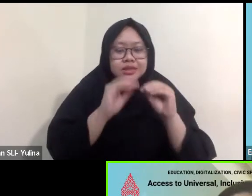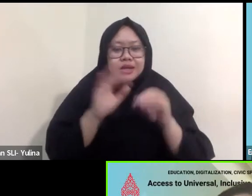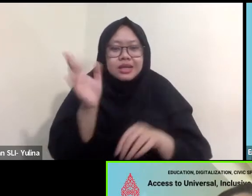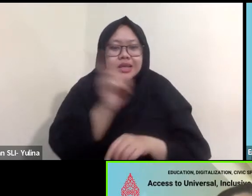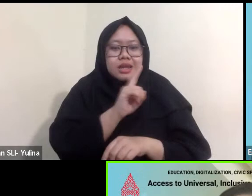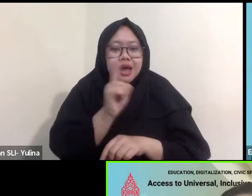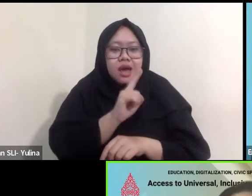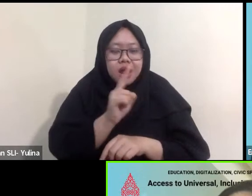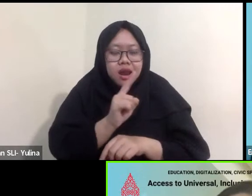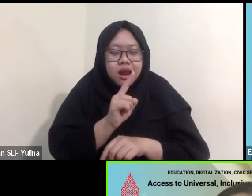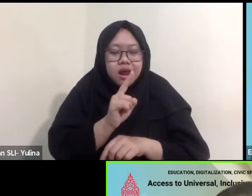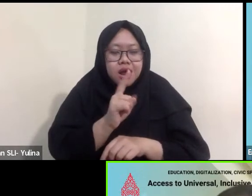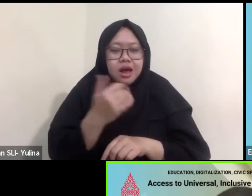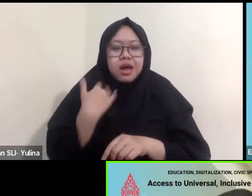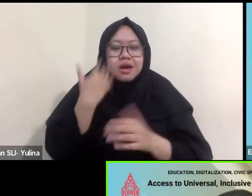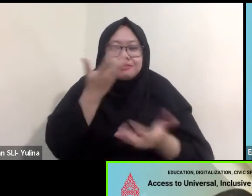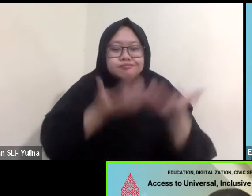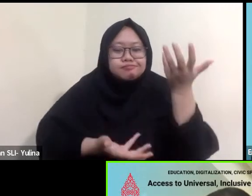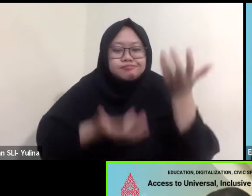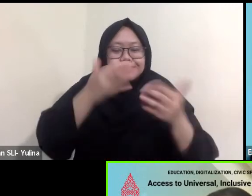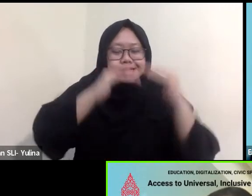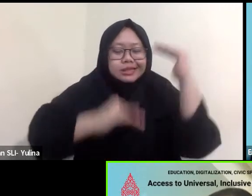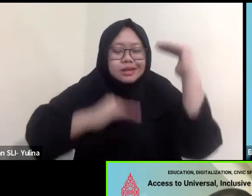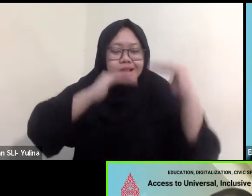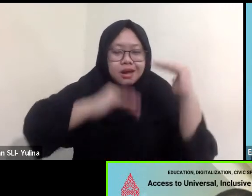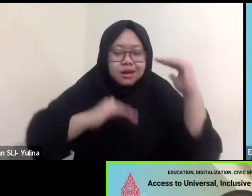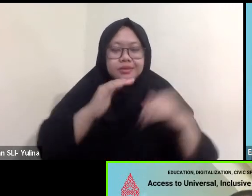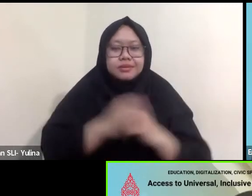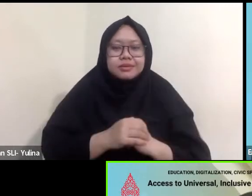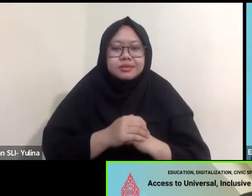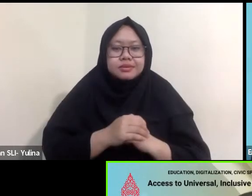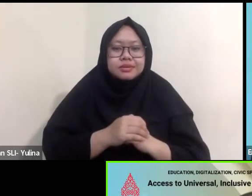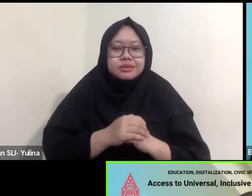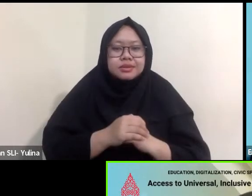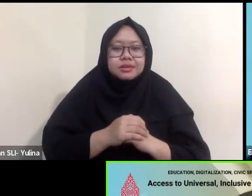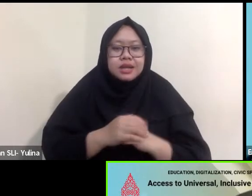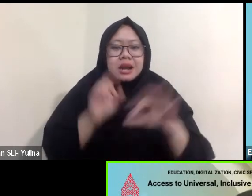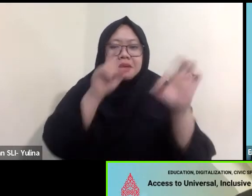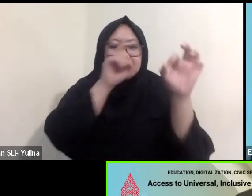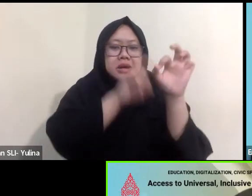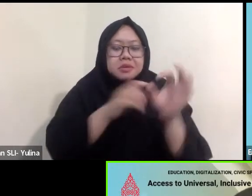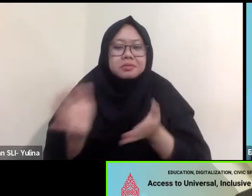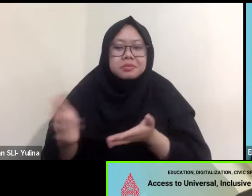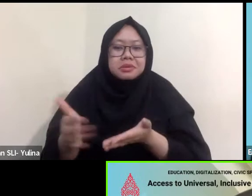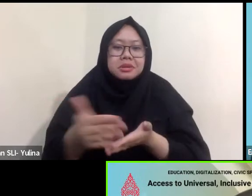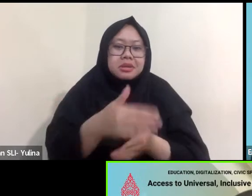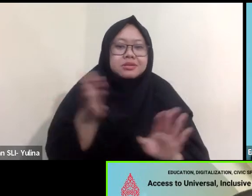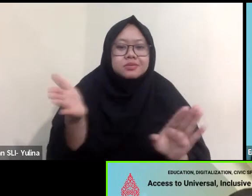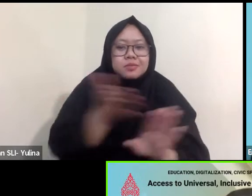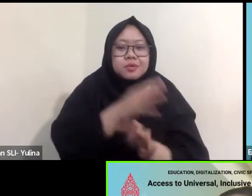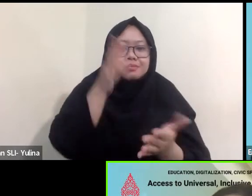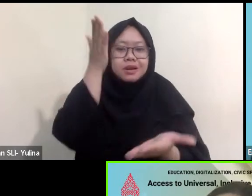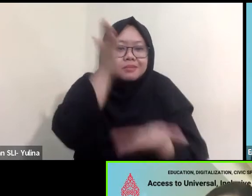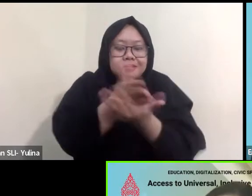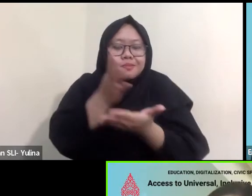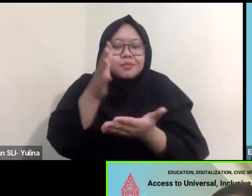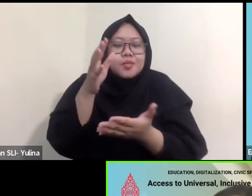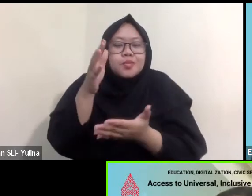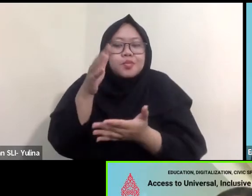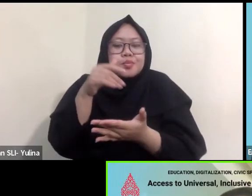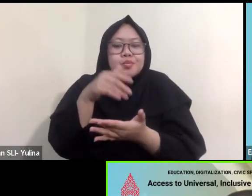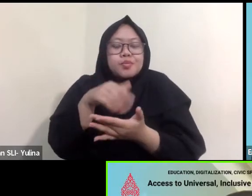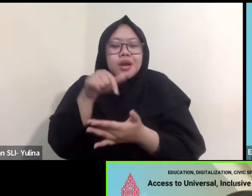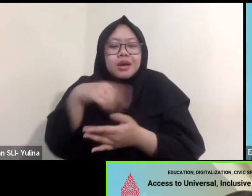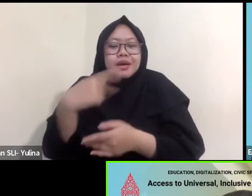of relying on the data before making any kind of decision, so we can always root back into the behavioral insights and then what actually needed to be done,